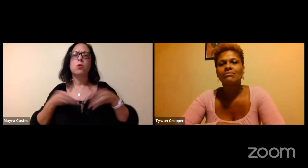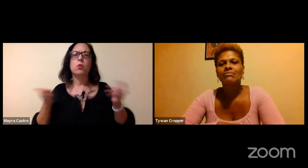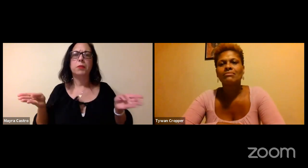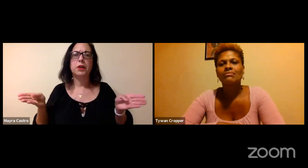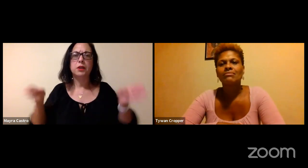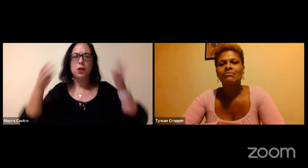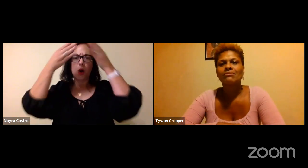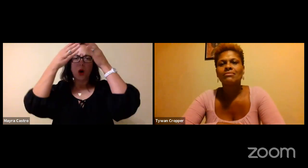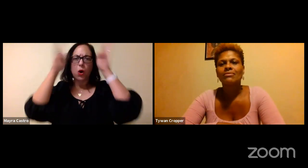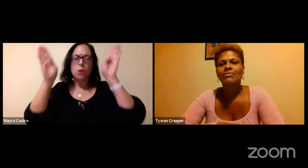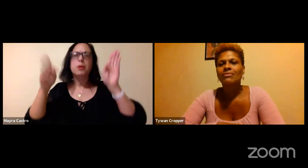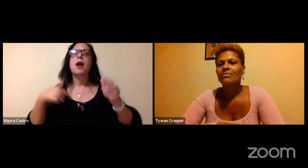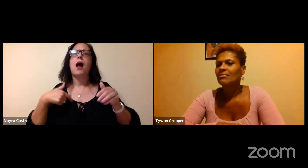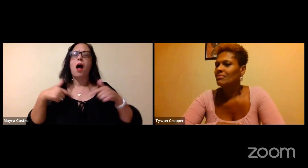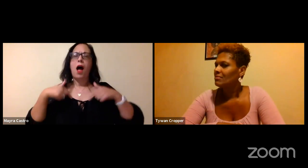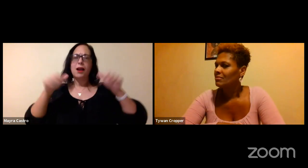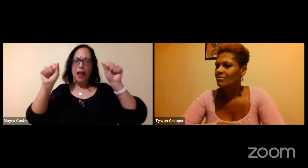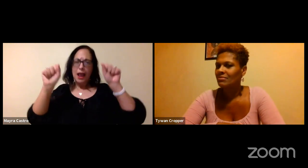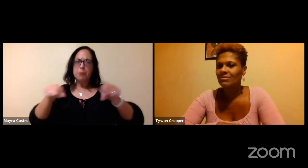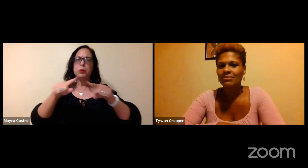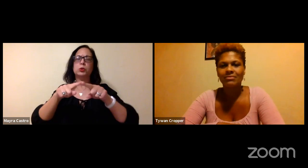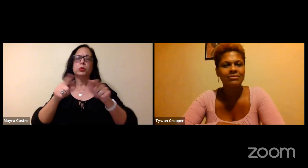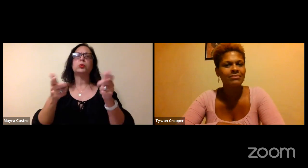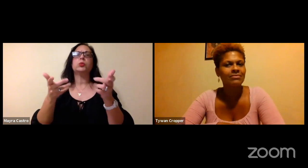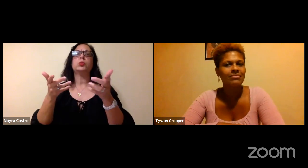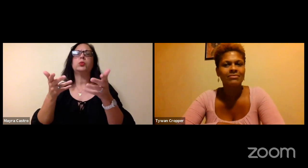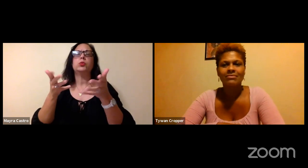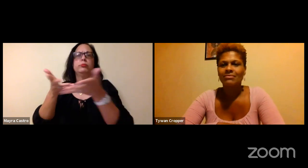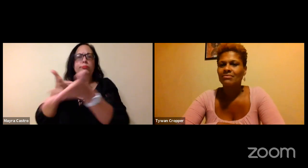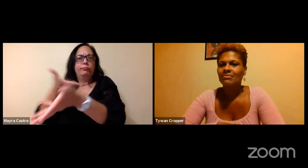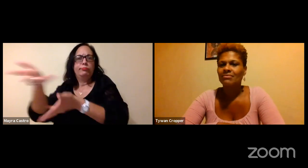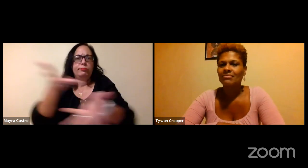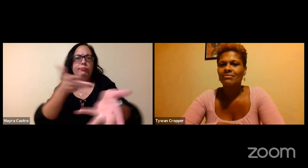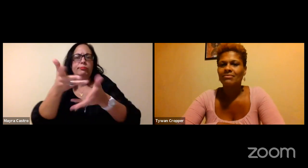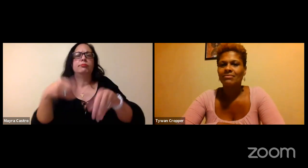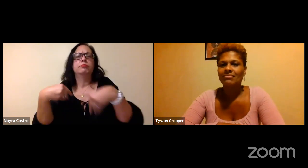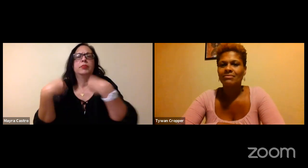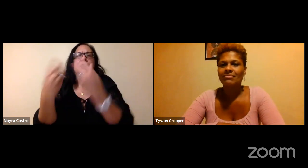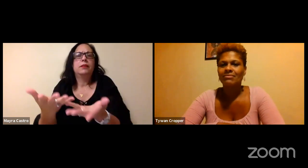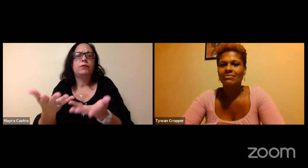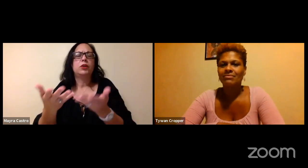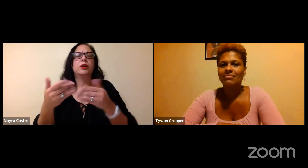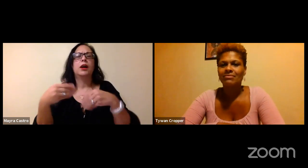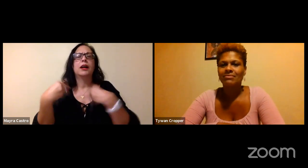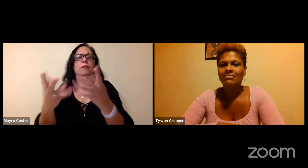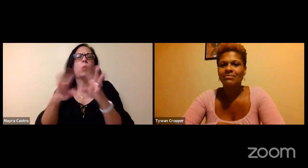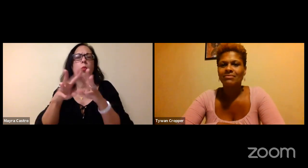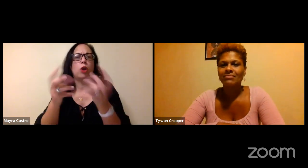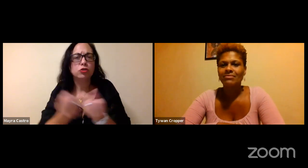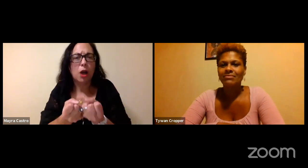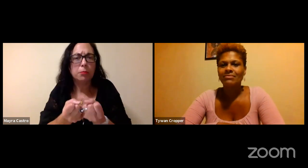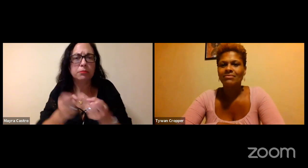have a special place in my heart. He opened my mind and my heart.